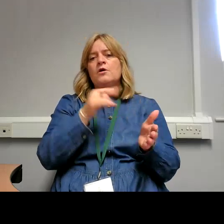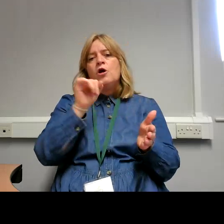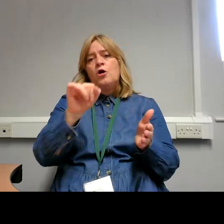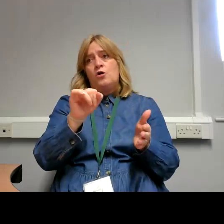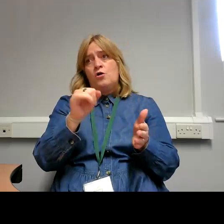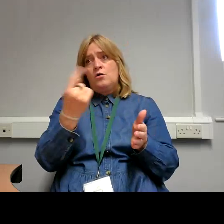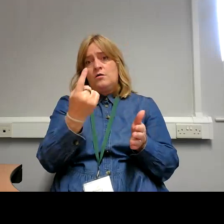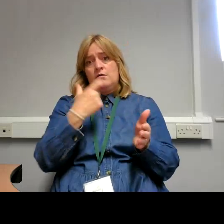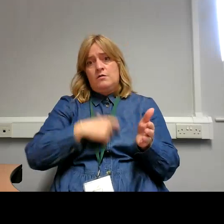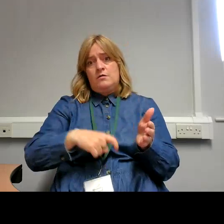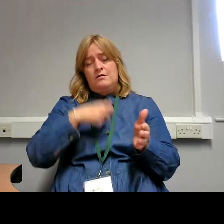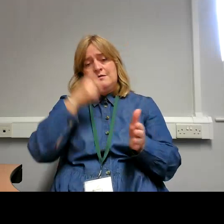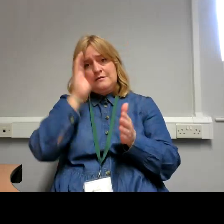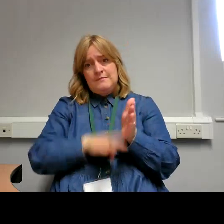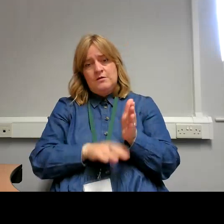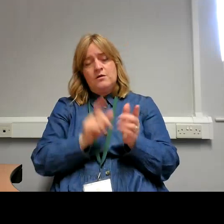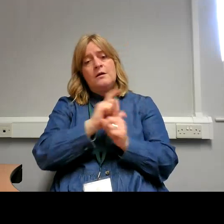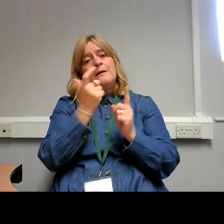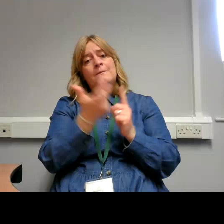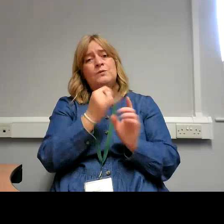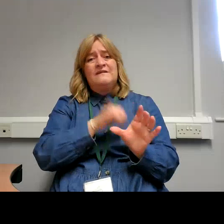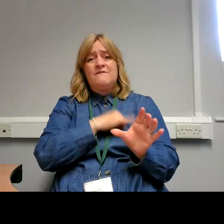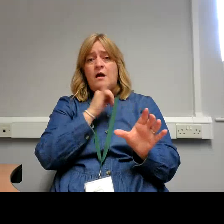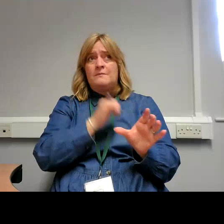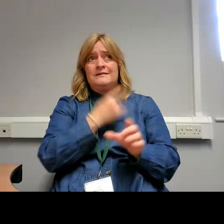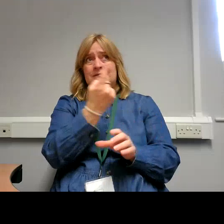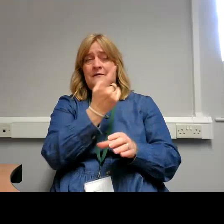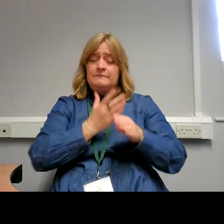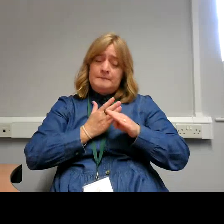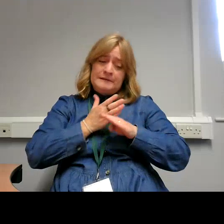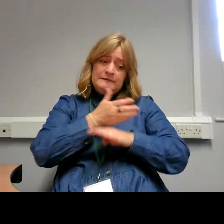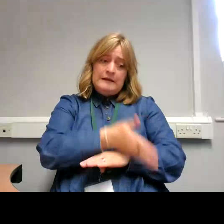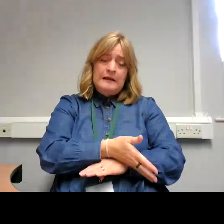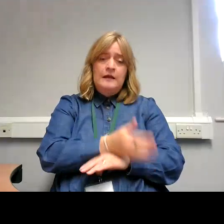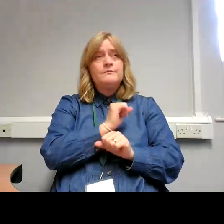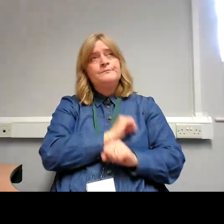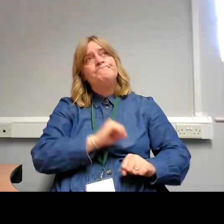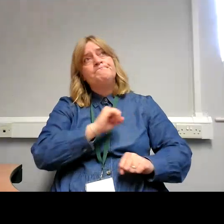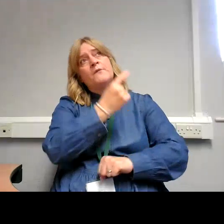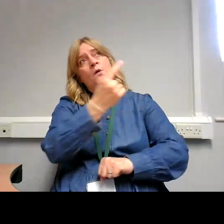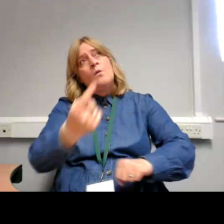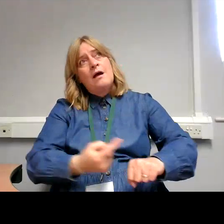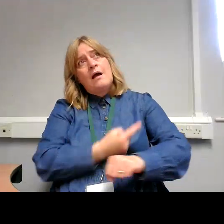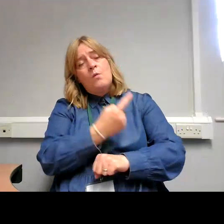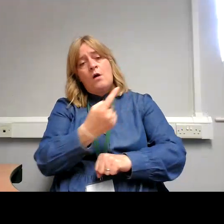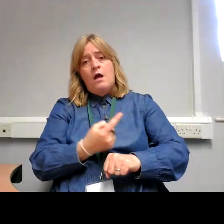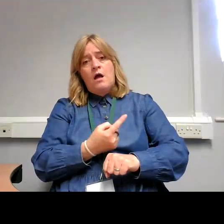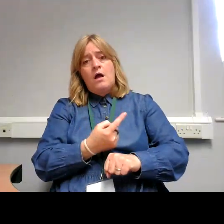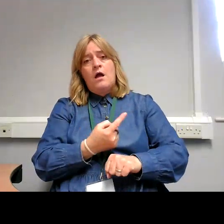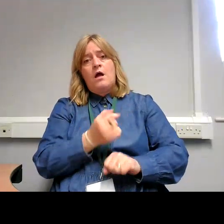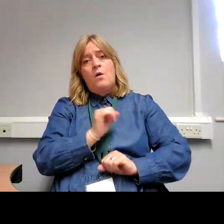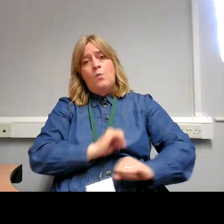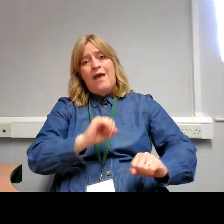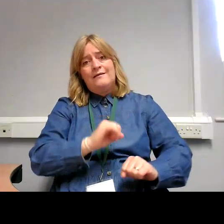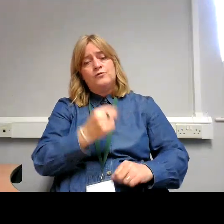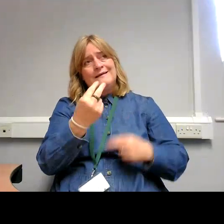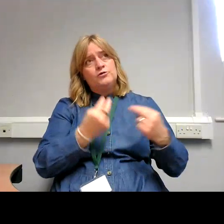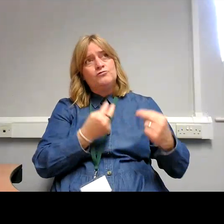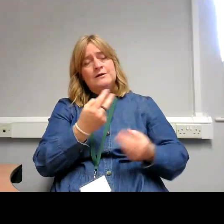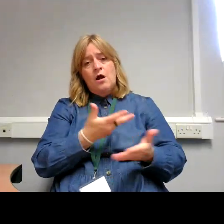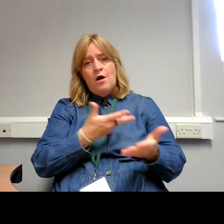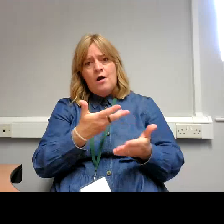community pharmacy was extremely busy and there was an hour wait to be triaged. So she was wondering how